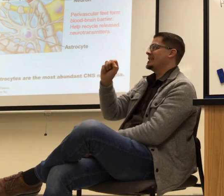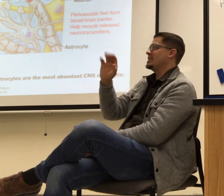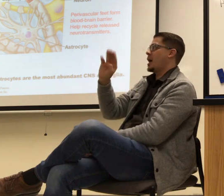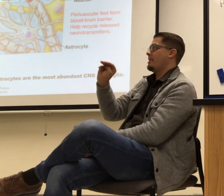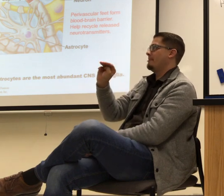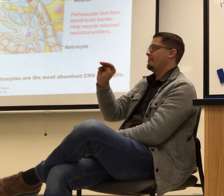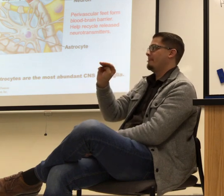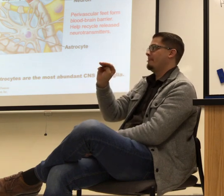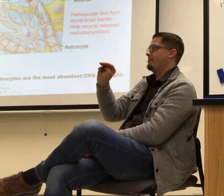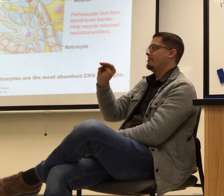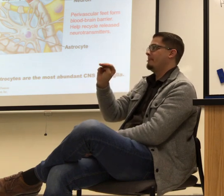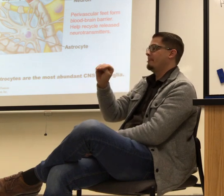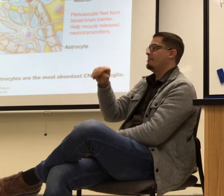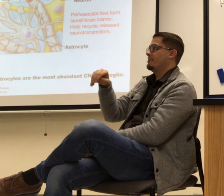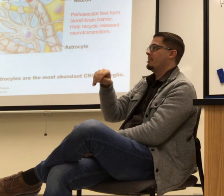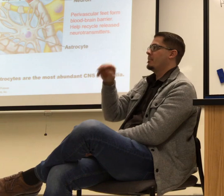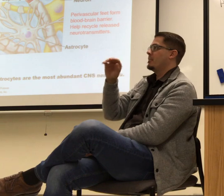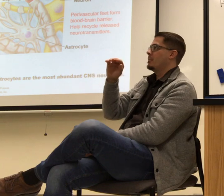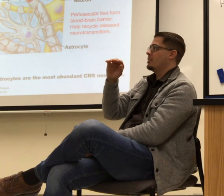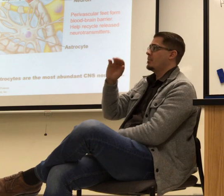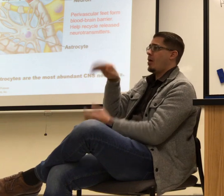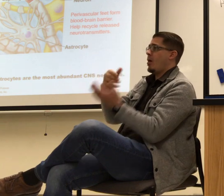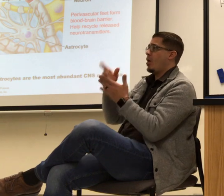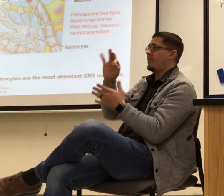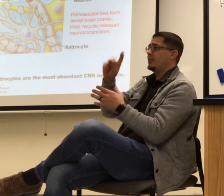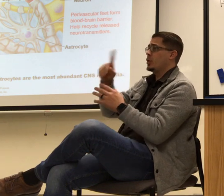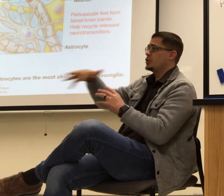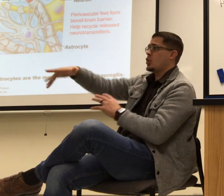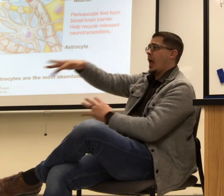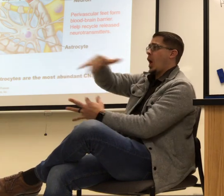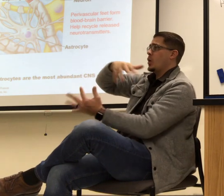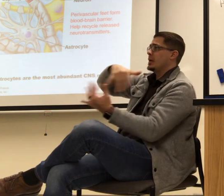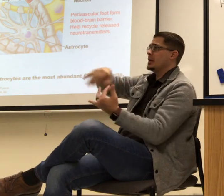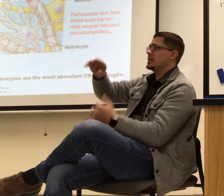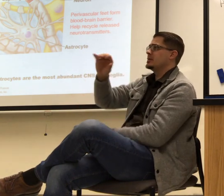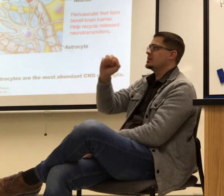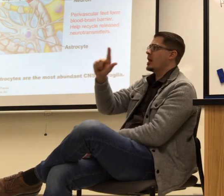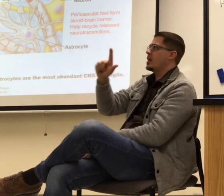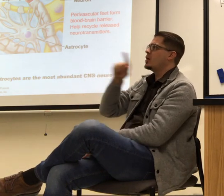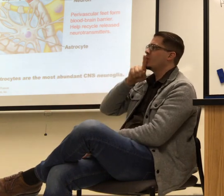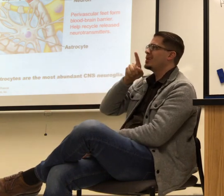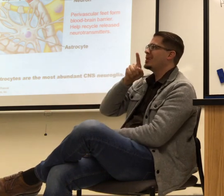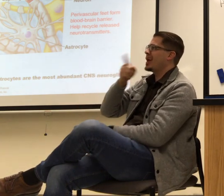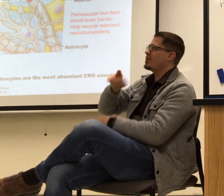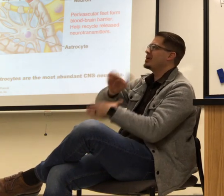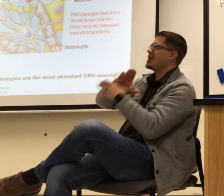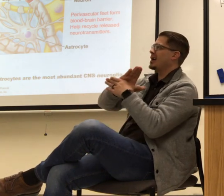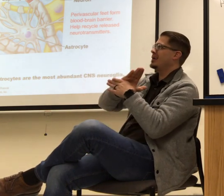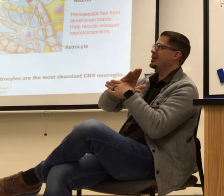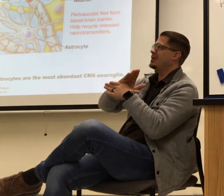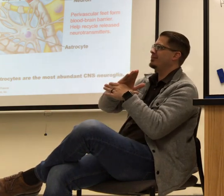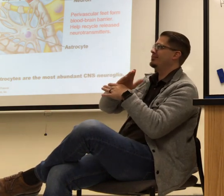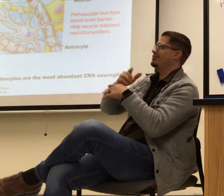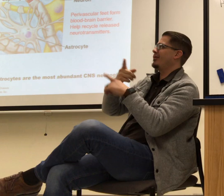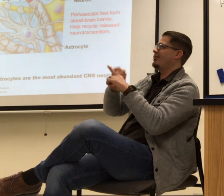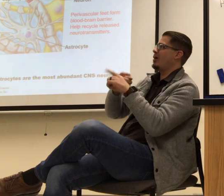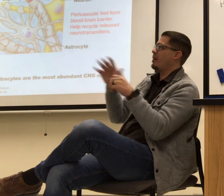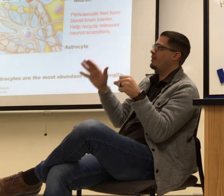This is all the fluids surrounding the cells. It's kind of protected from whole blood. Okay.